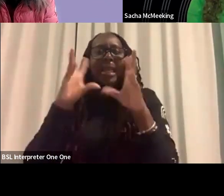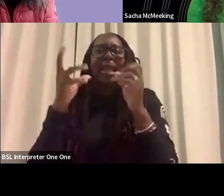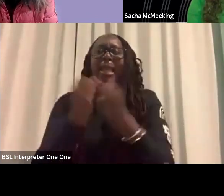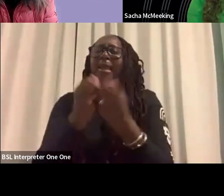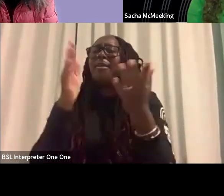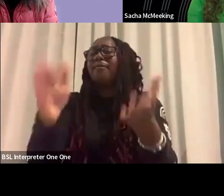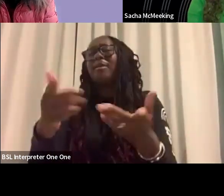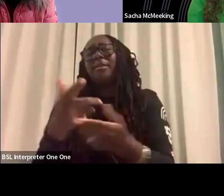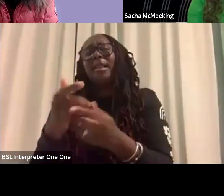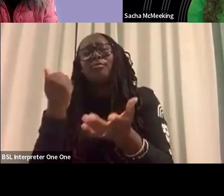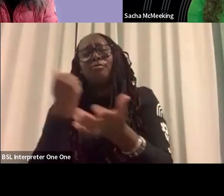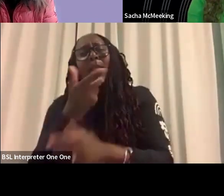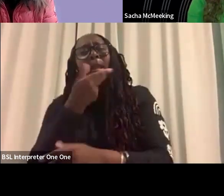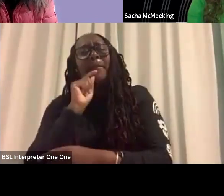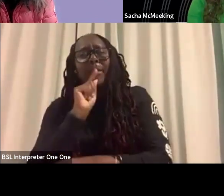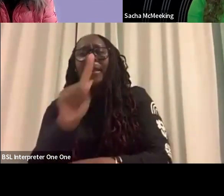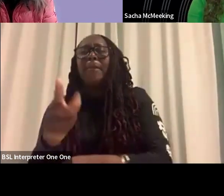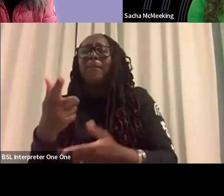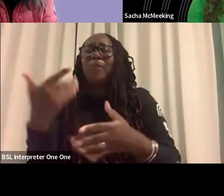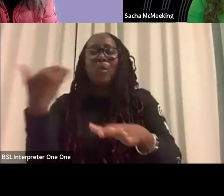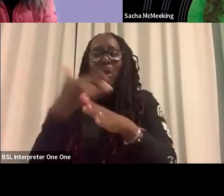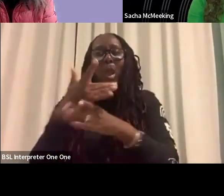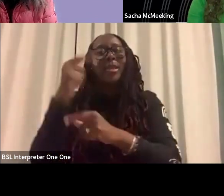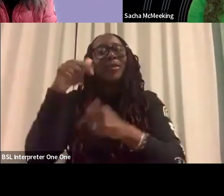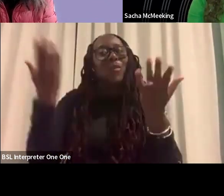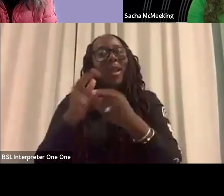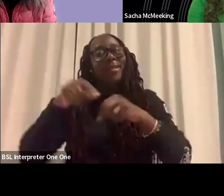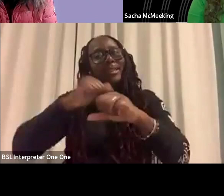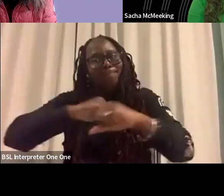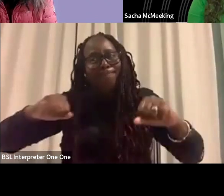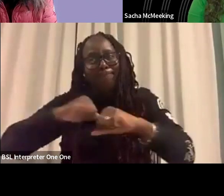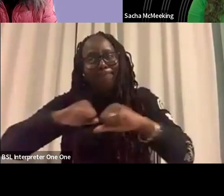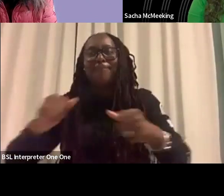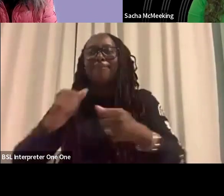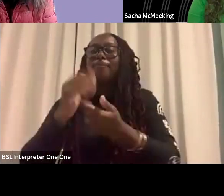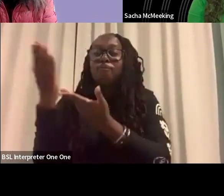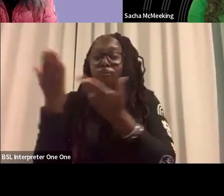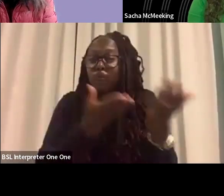great, amazing people working on this in this space to show that this is actually possible.